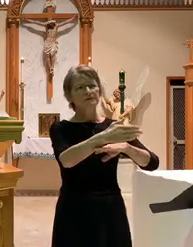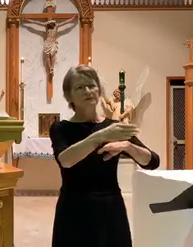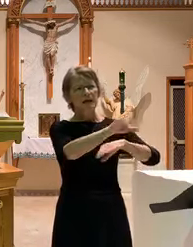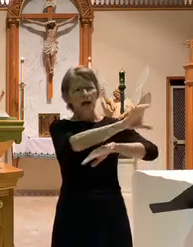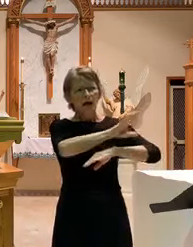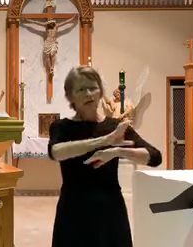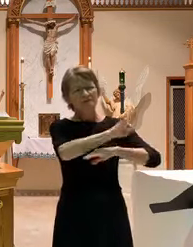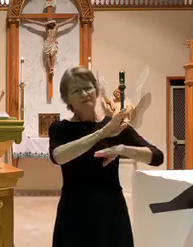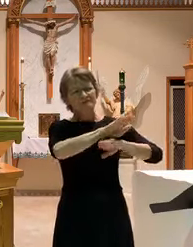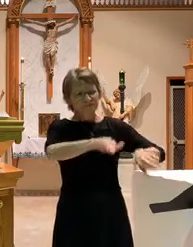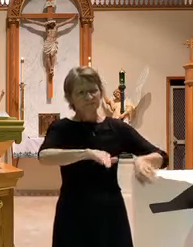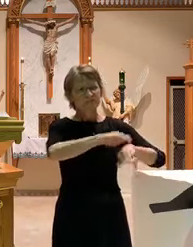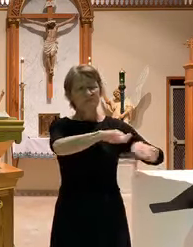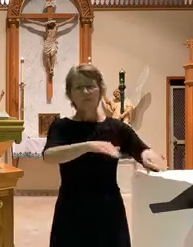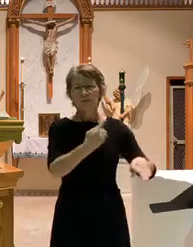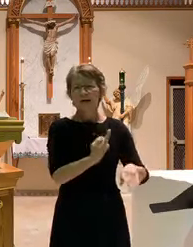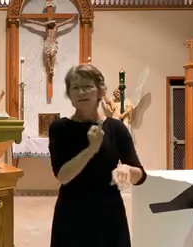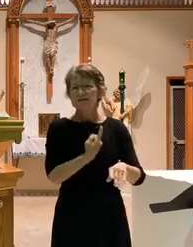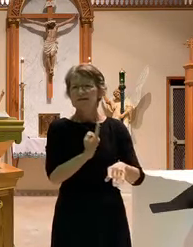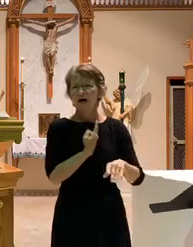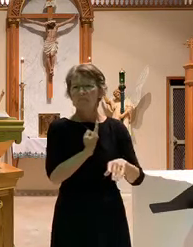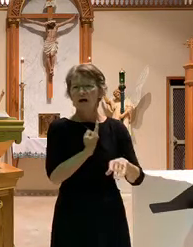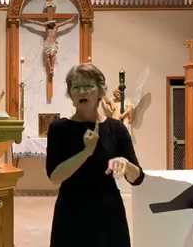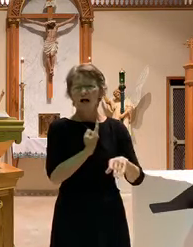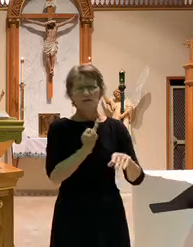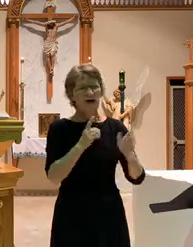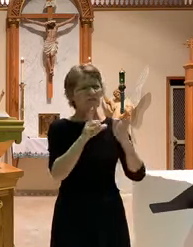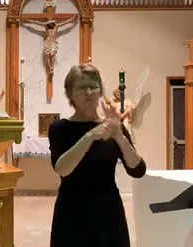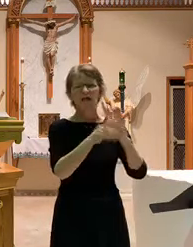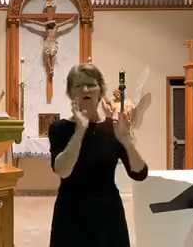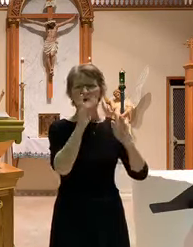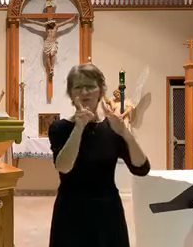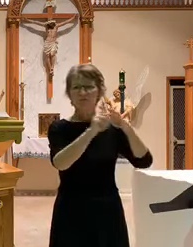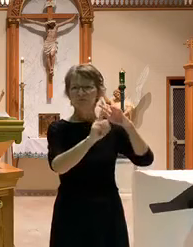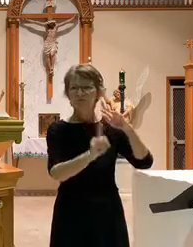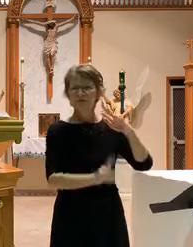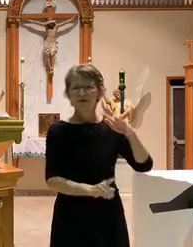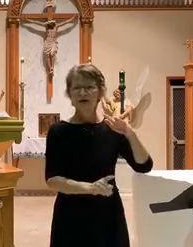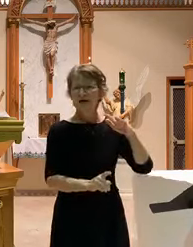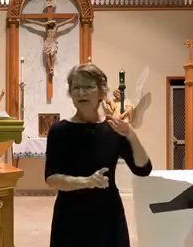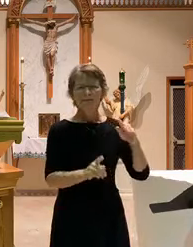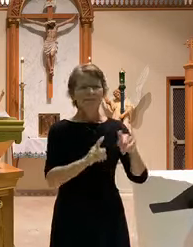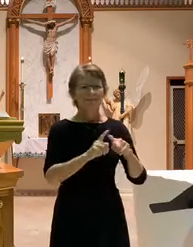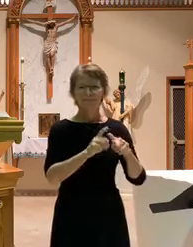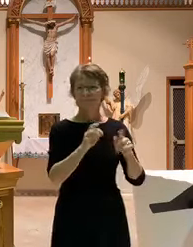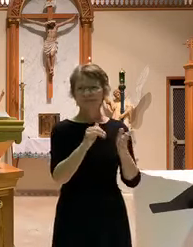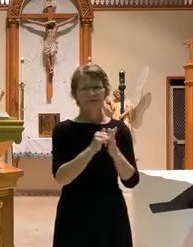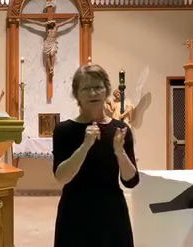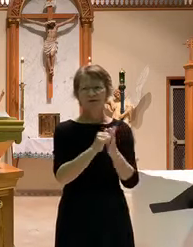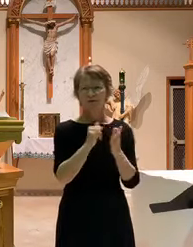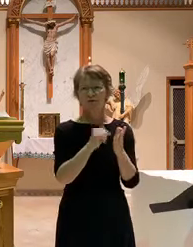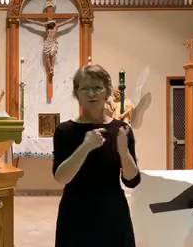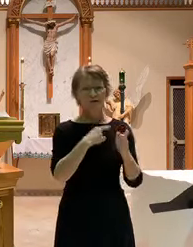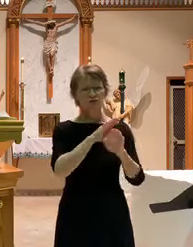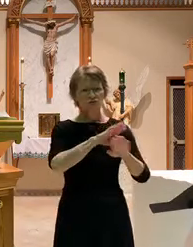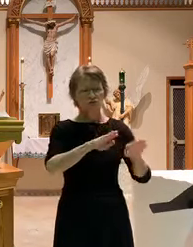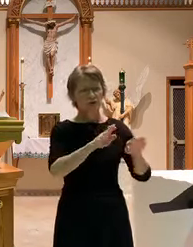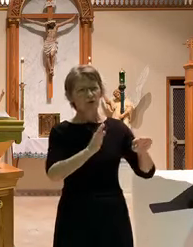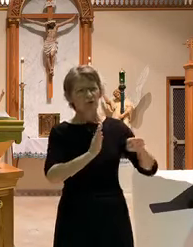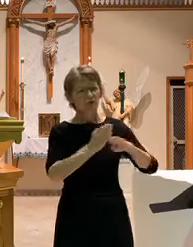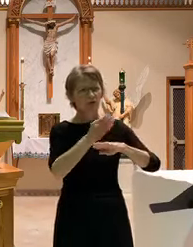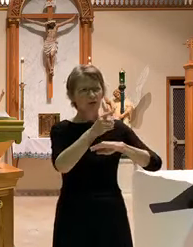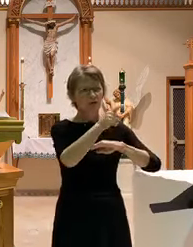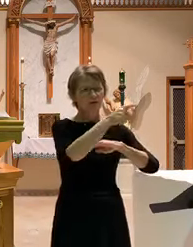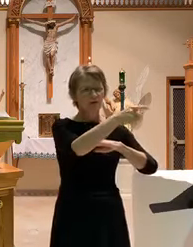me. In order to survive, I must climb aboard a ship made of wood. This wood is the cross